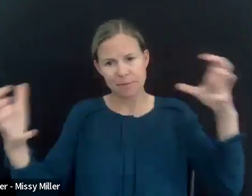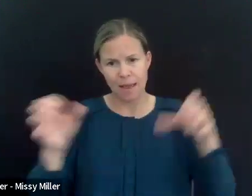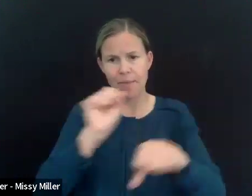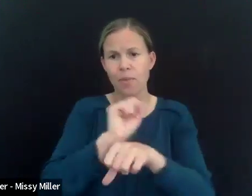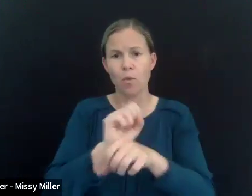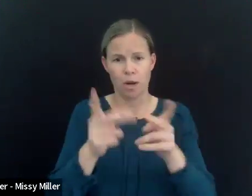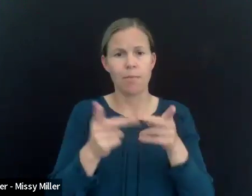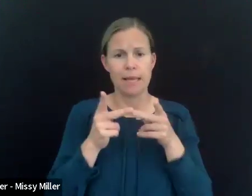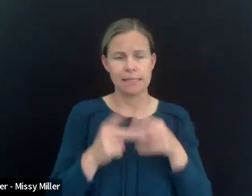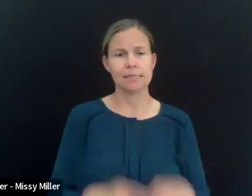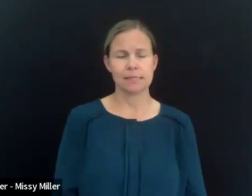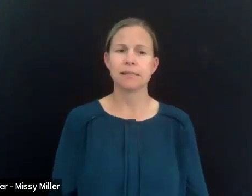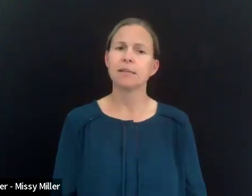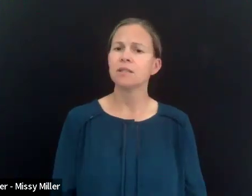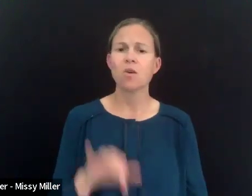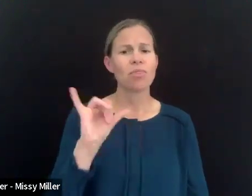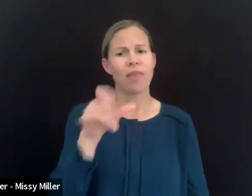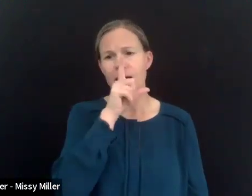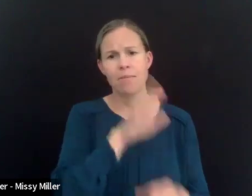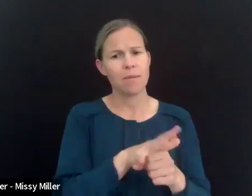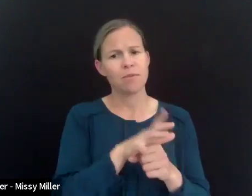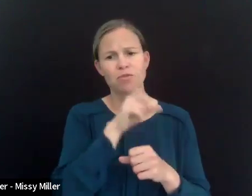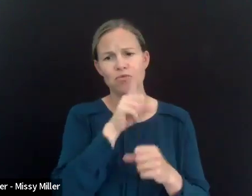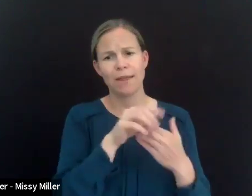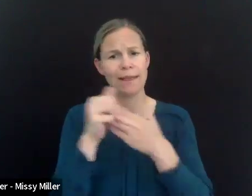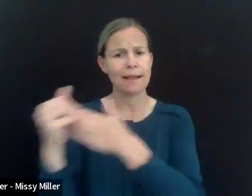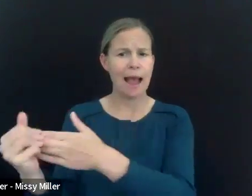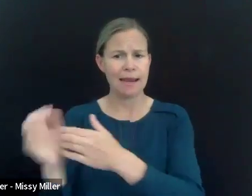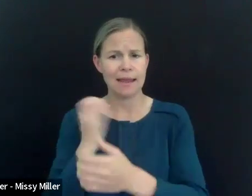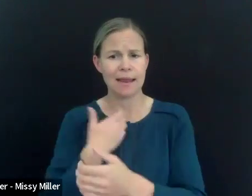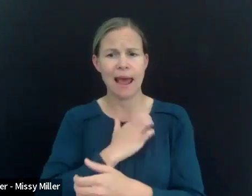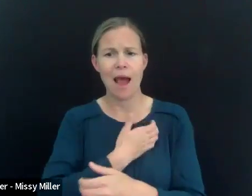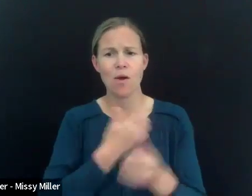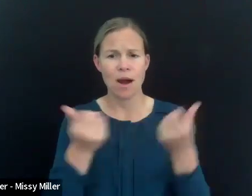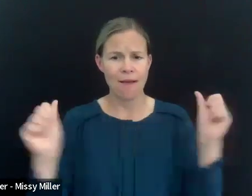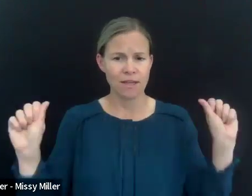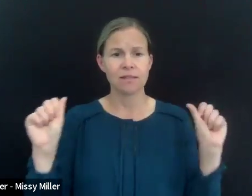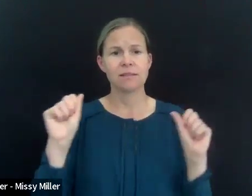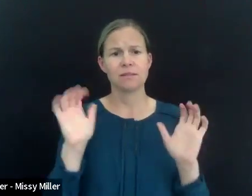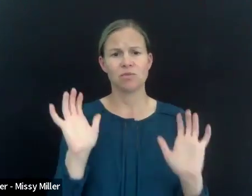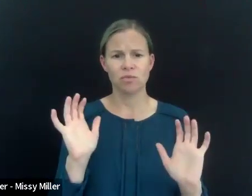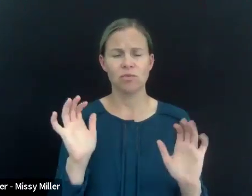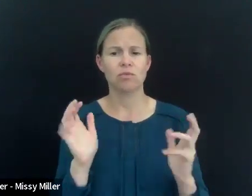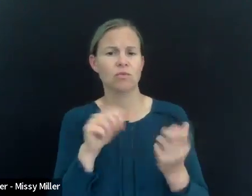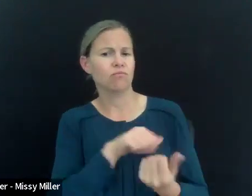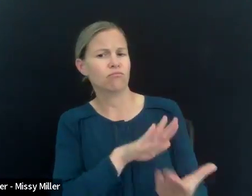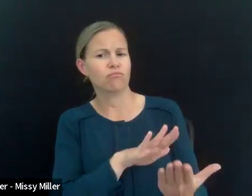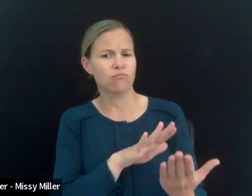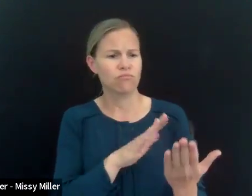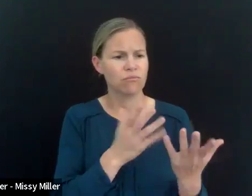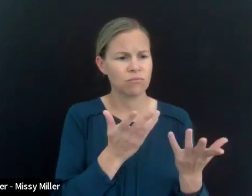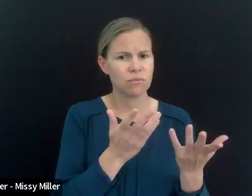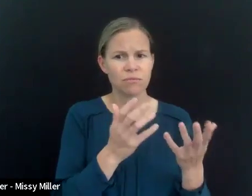And so that commitment has guided our efforts to address a lot of the systemic barriers and challenges faced by birth